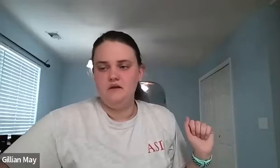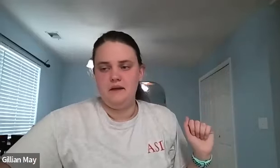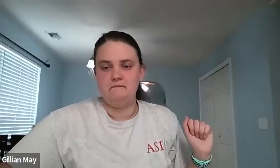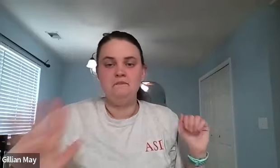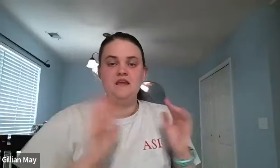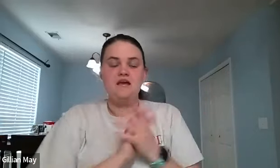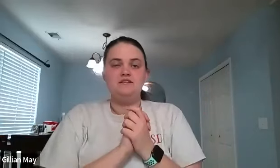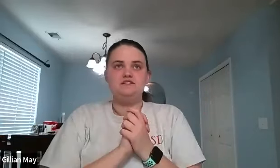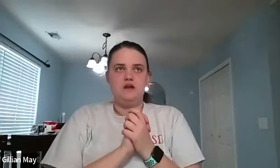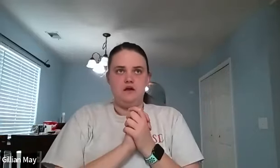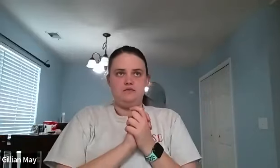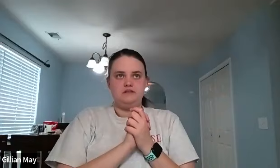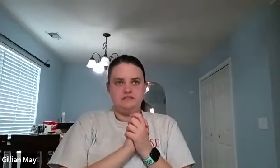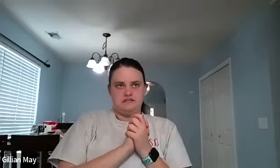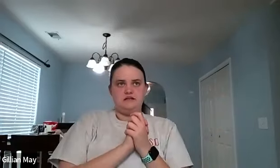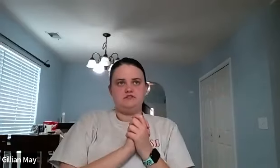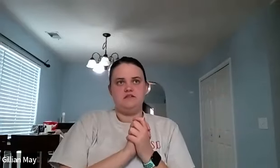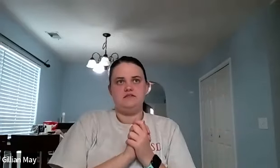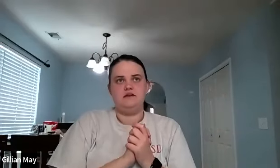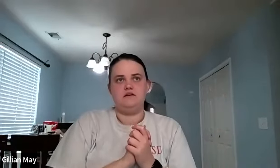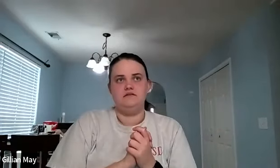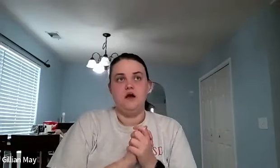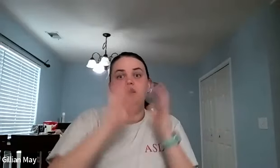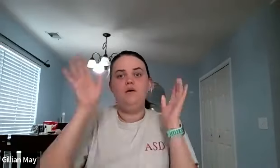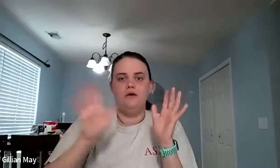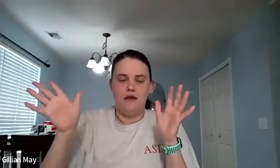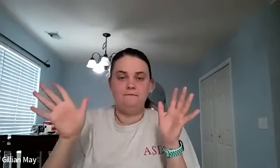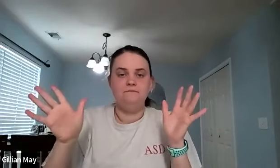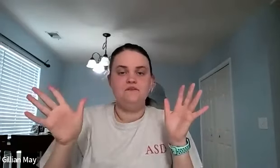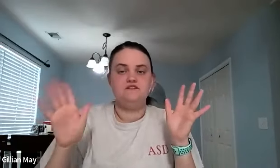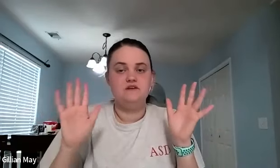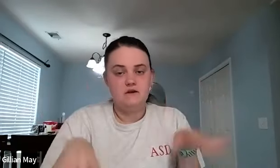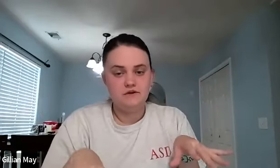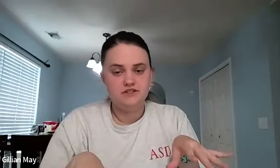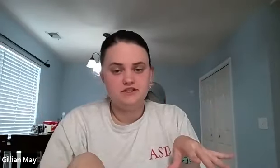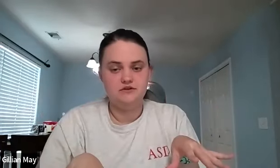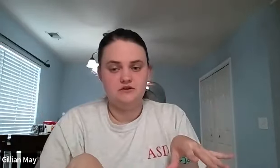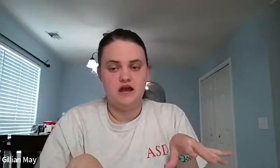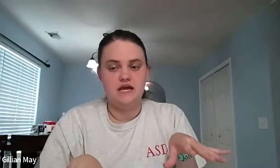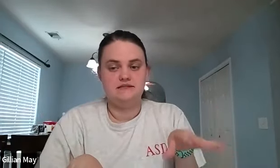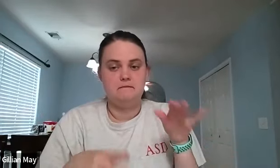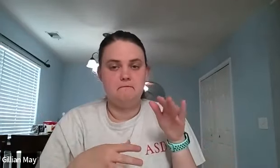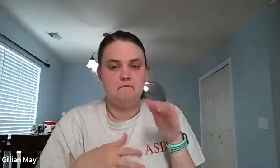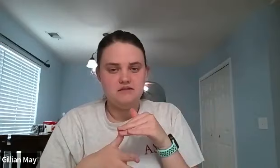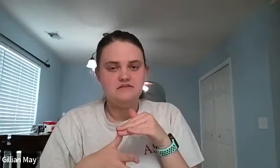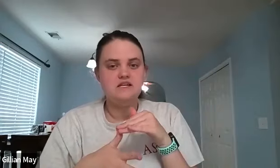Okay. So let's see. I was trying to think of, okay. So now I'm going to show you guys